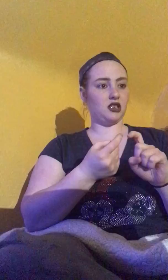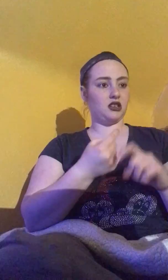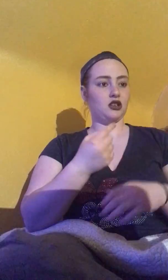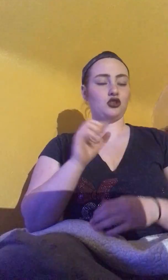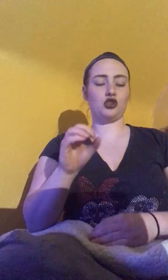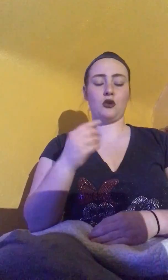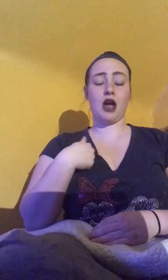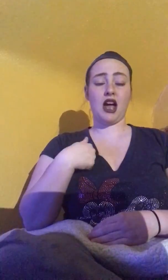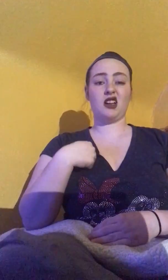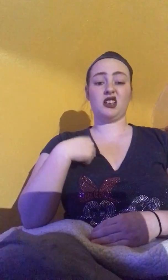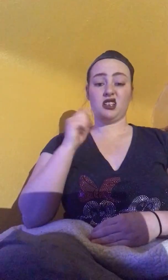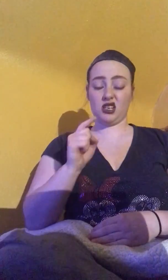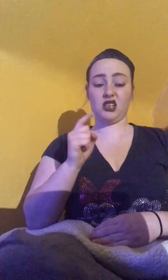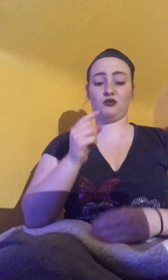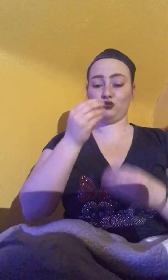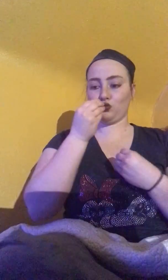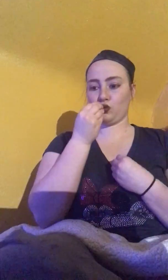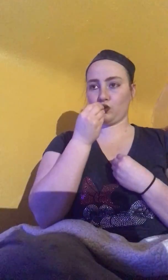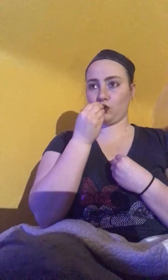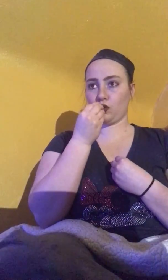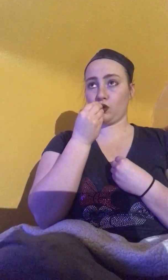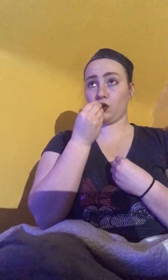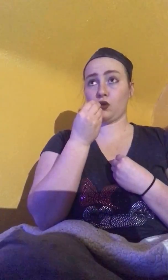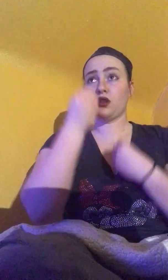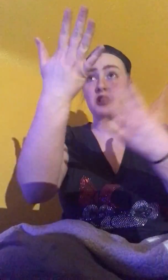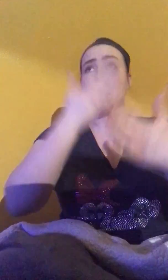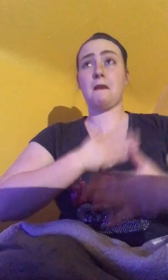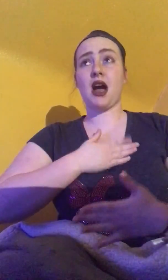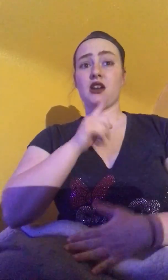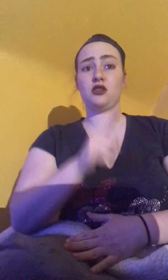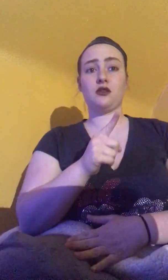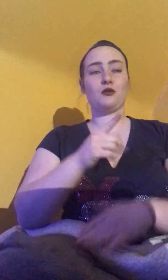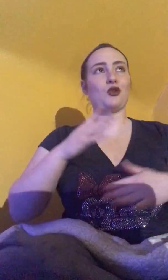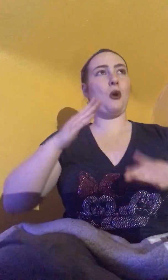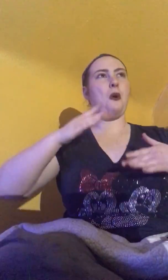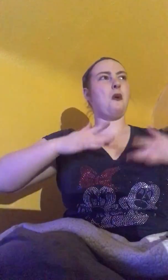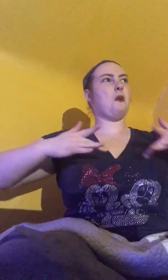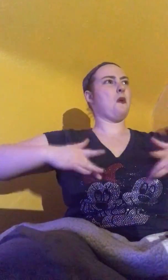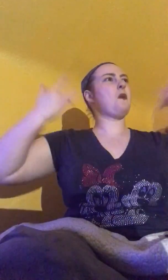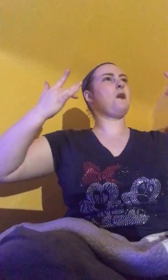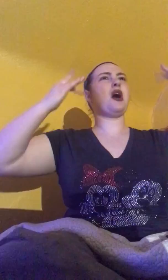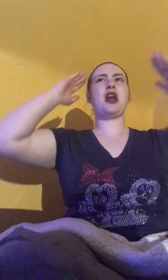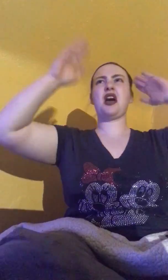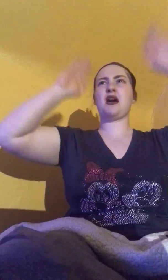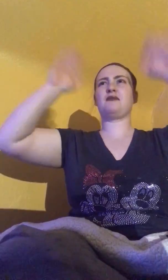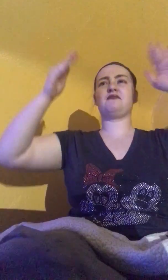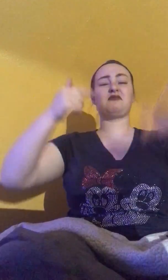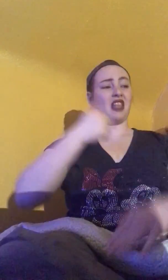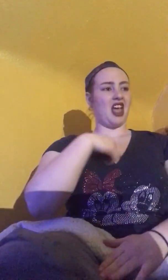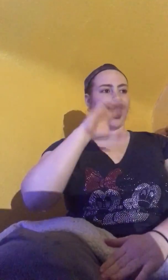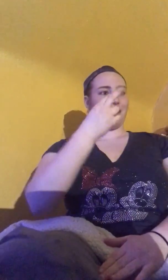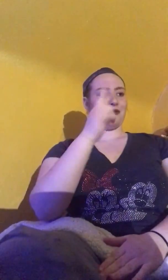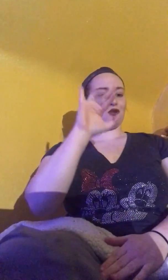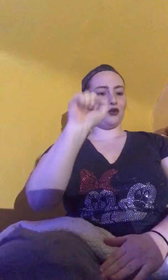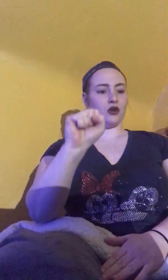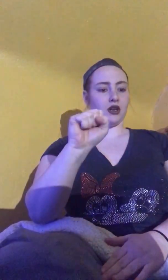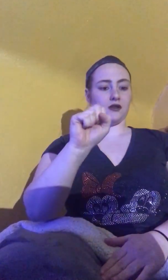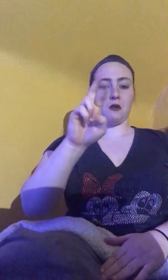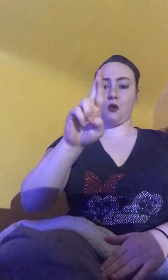stick around because this is something that we need to talk about. What's up, everybody? This is Chris from The Rewired Soul, where we talk